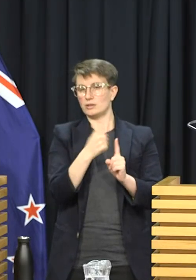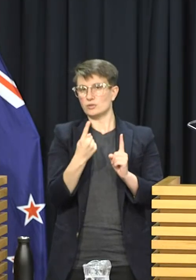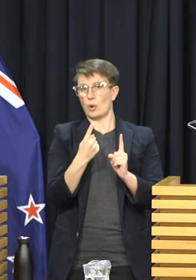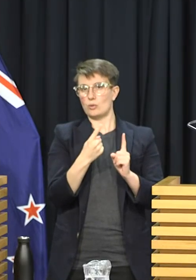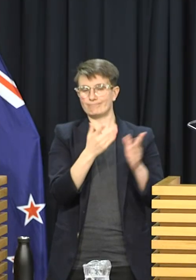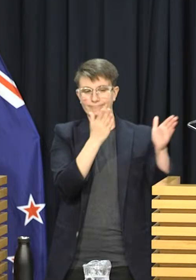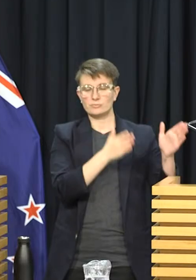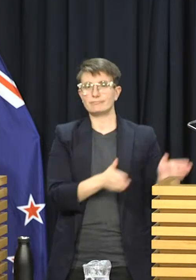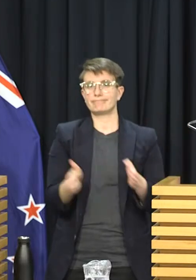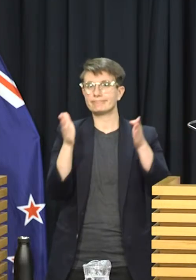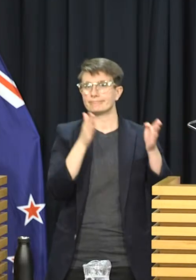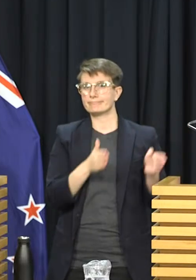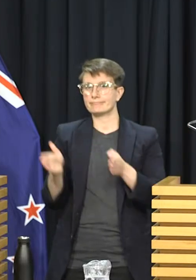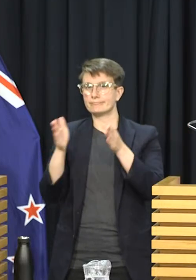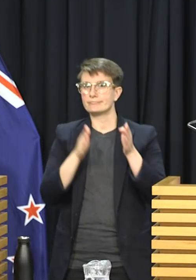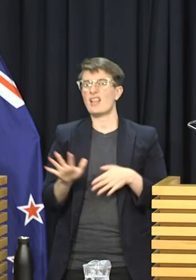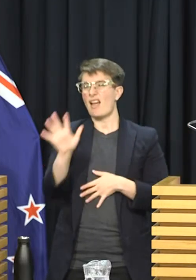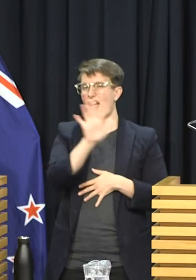is 5.